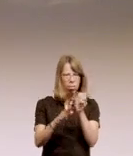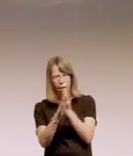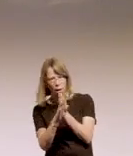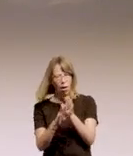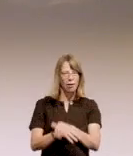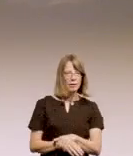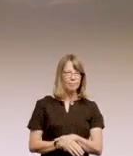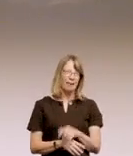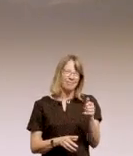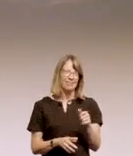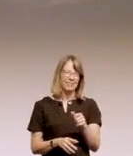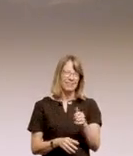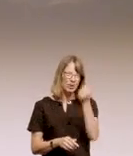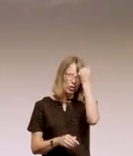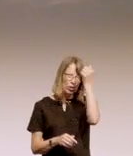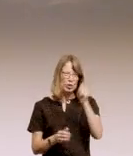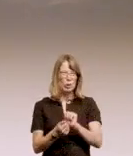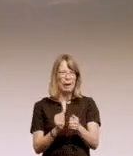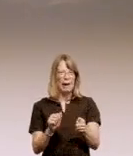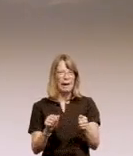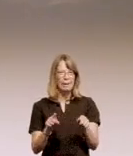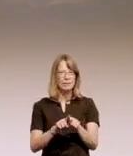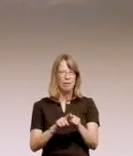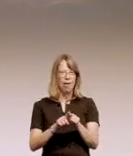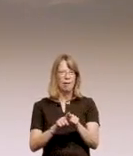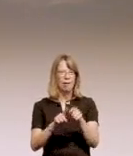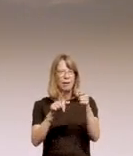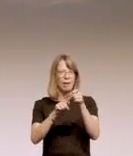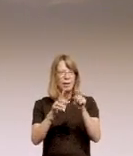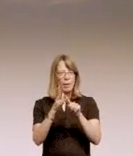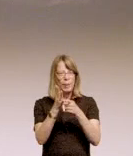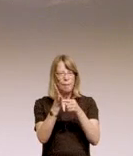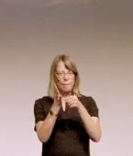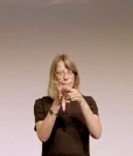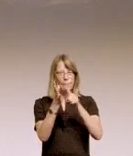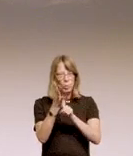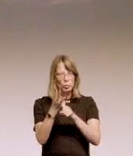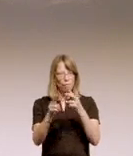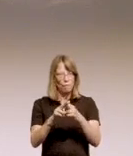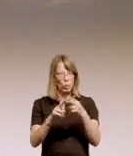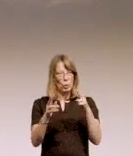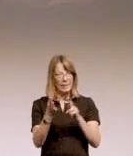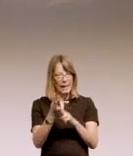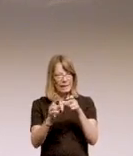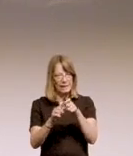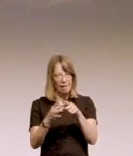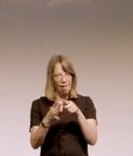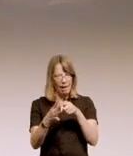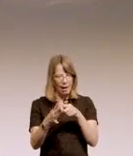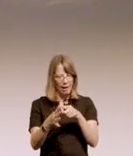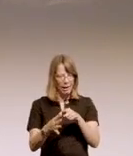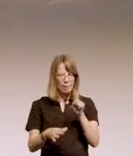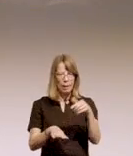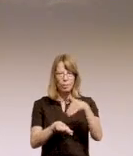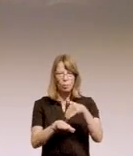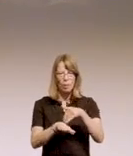NDIA. The soccer game being the portal for the NDIA. However, what we found was the problem was not